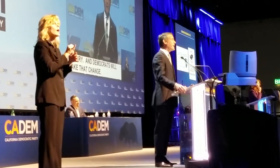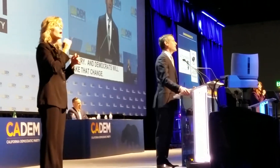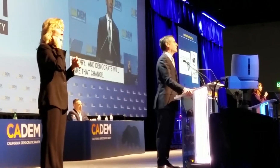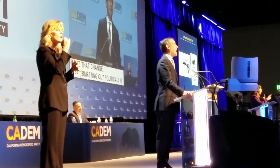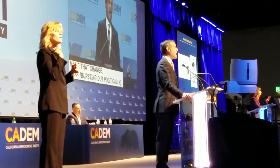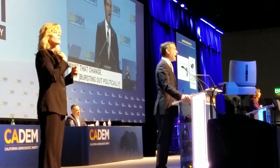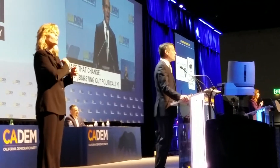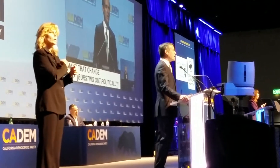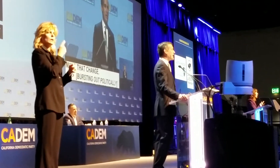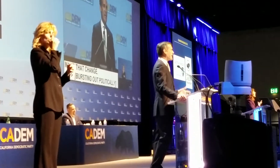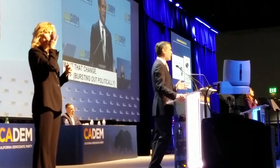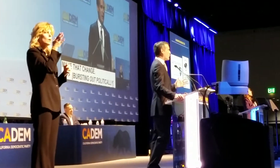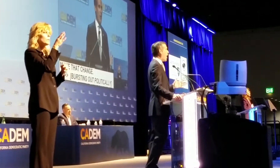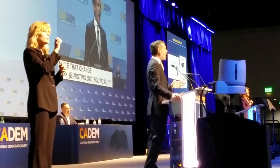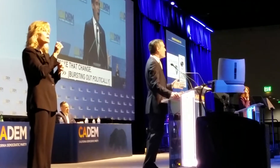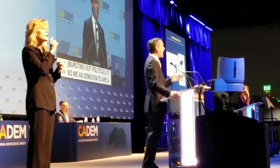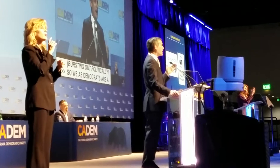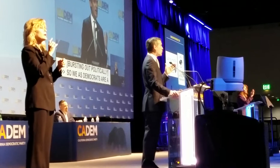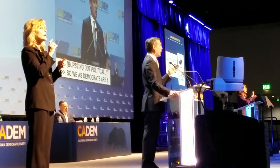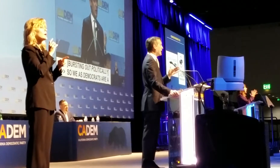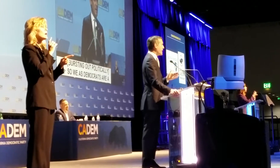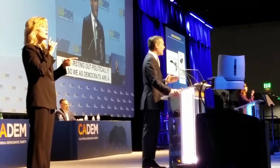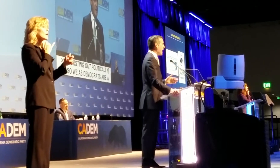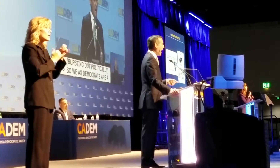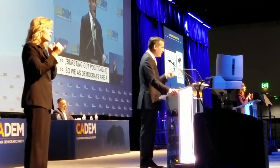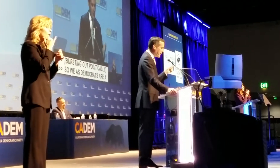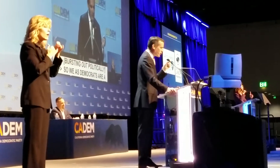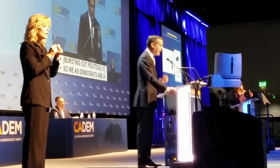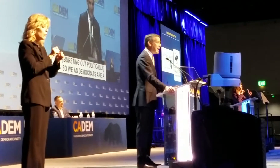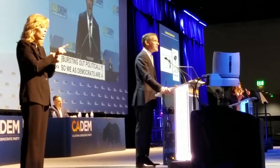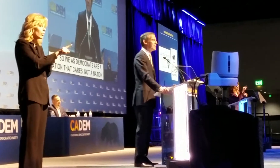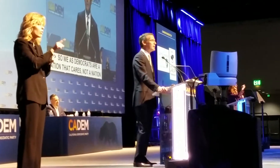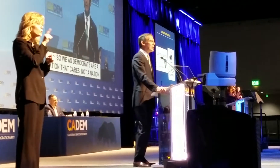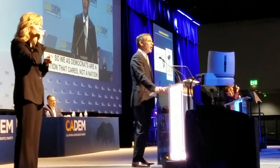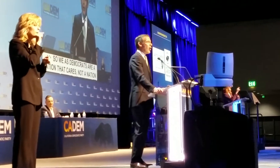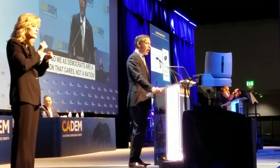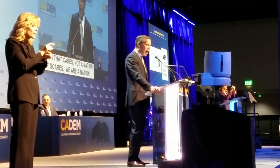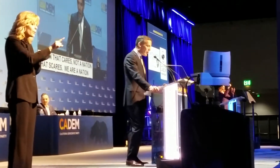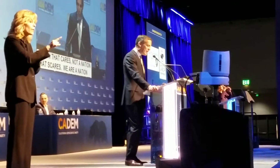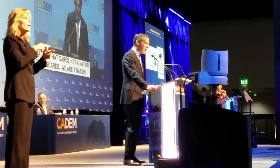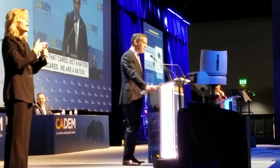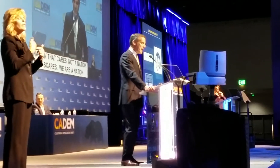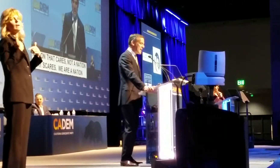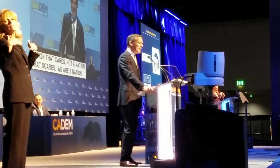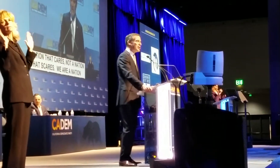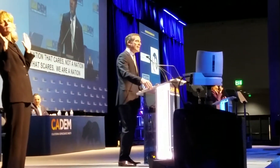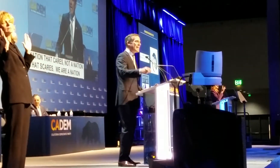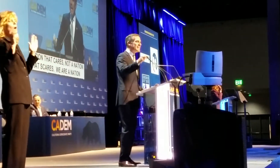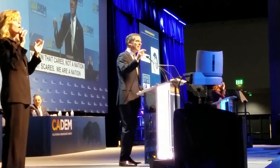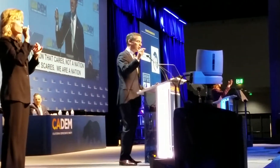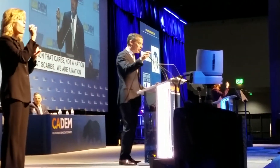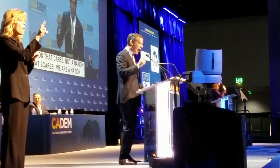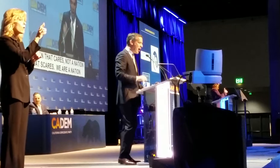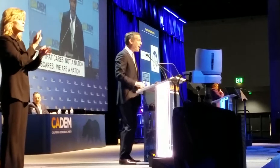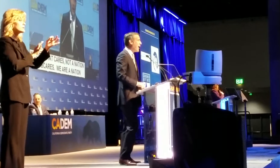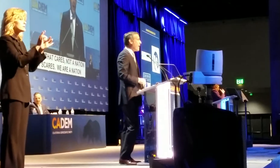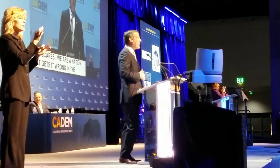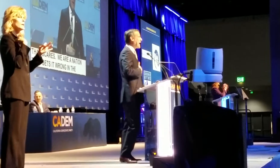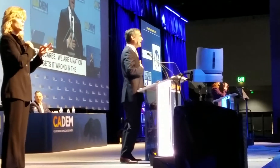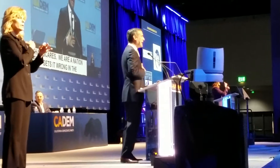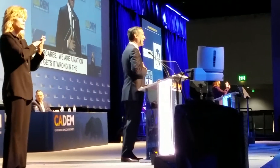to be a nation that gets it wrong by tweeting and retreating? Or are we going to be a nation that gets it